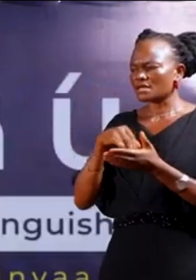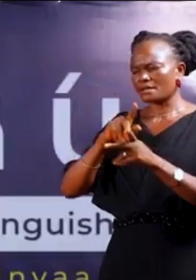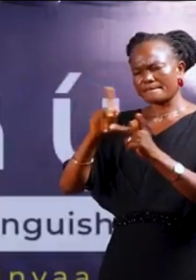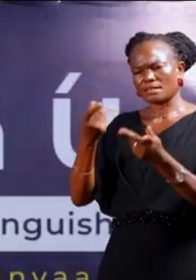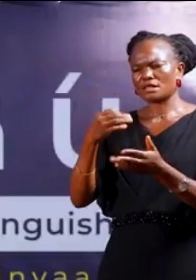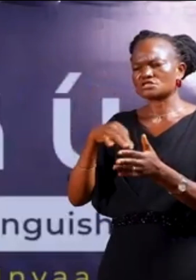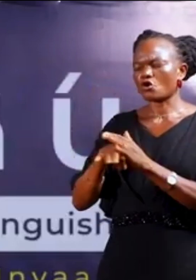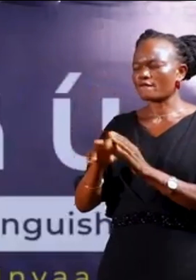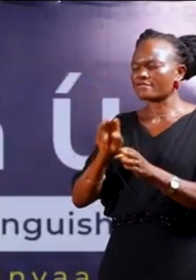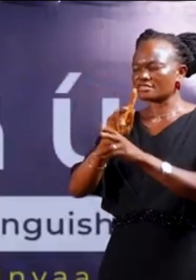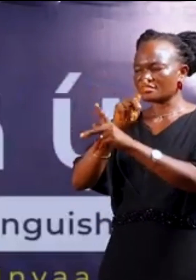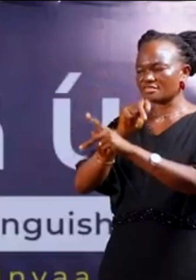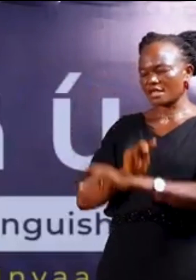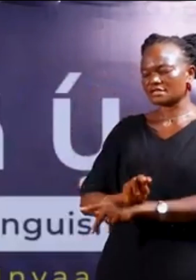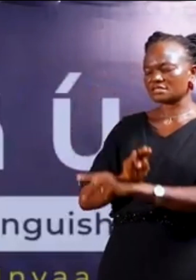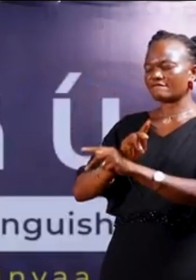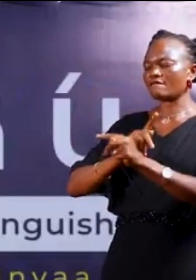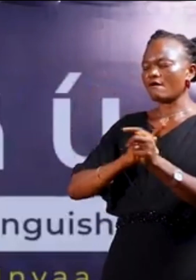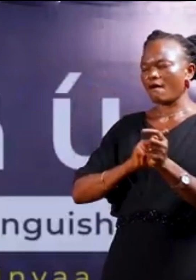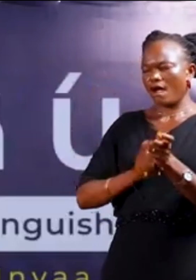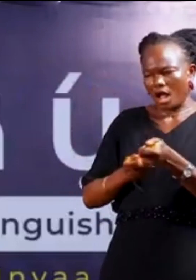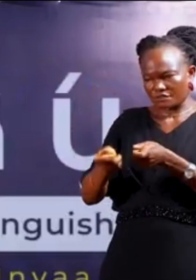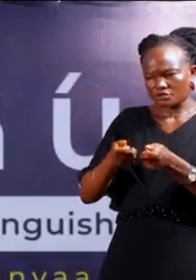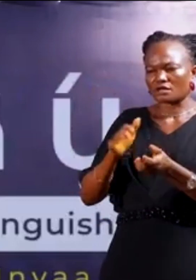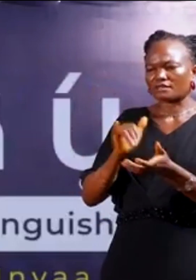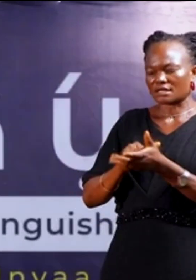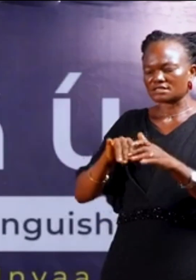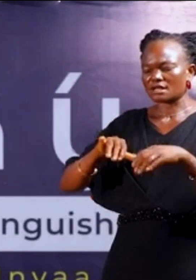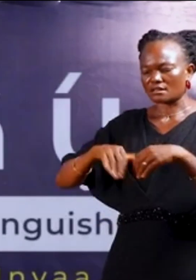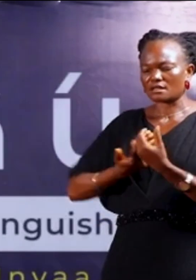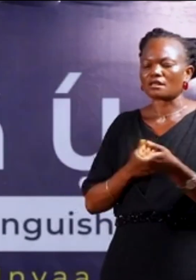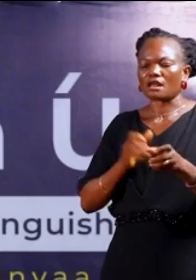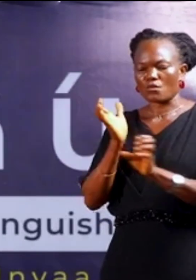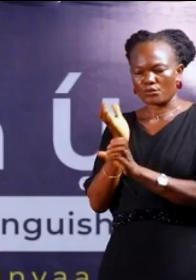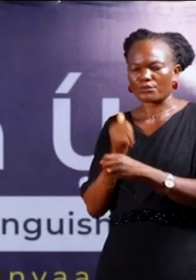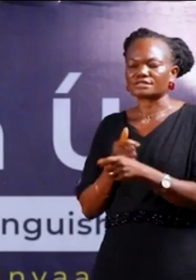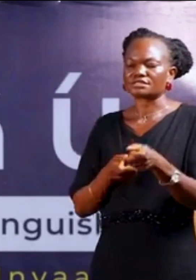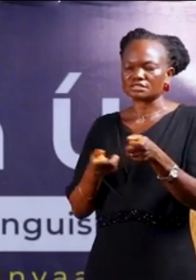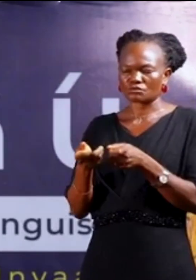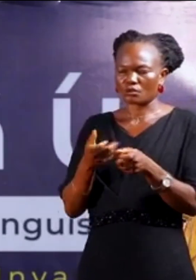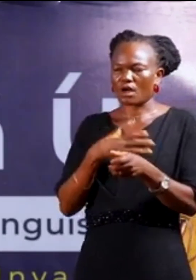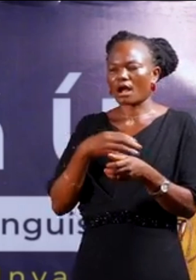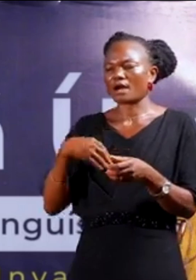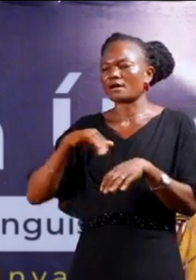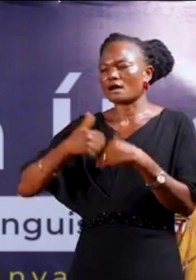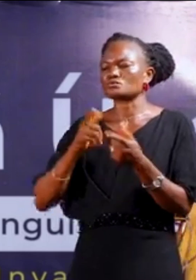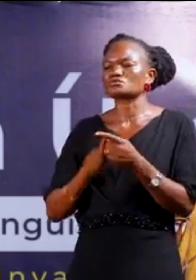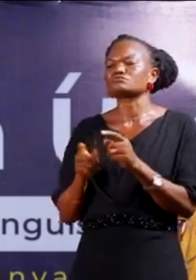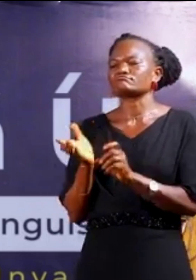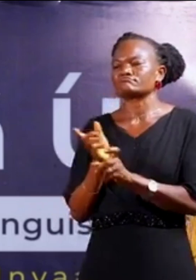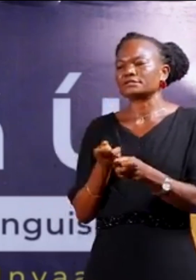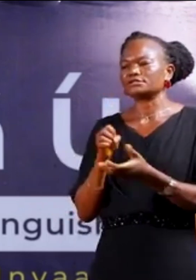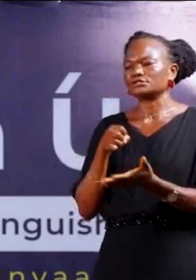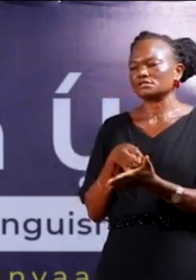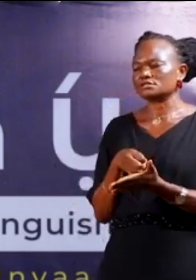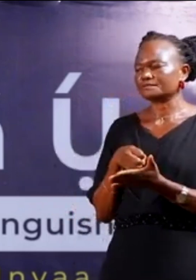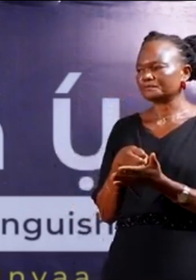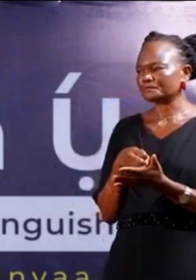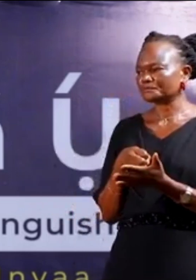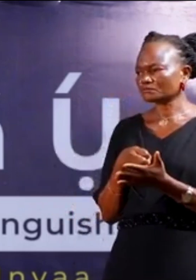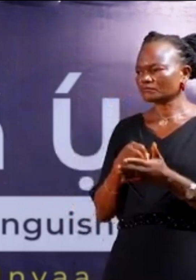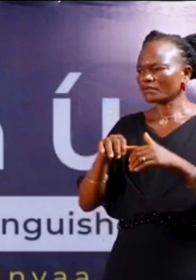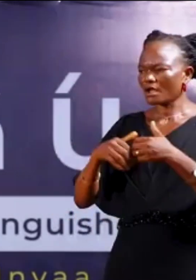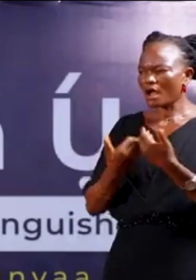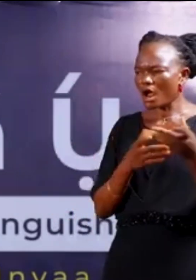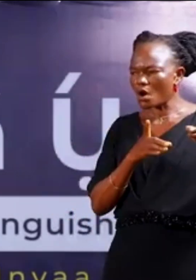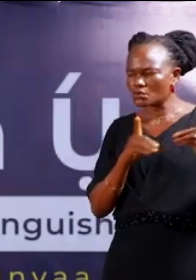of native administration. That's how they began to create native courts, right? And have local representations.